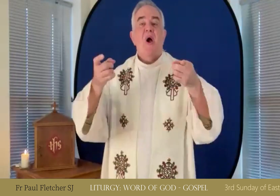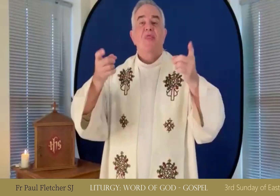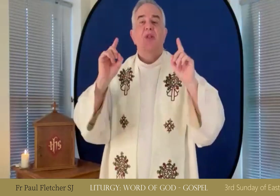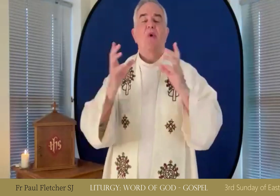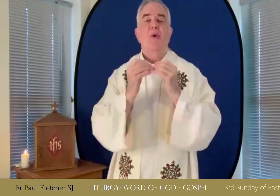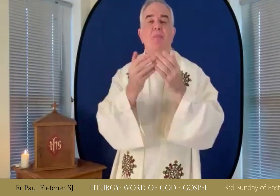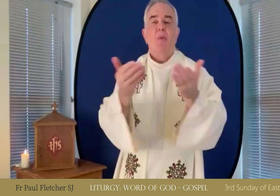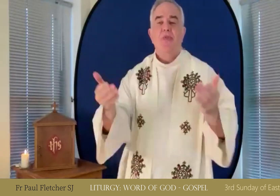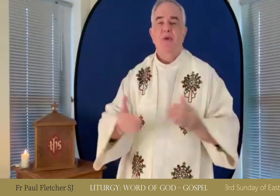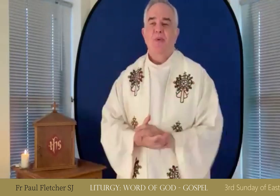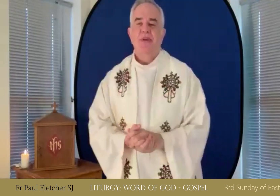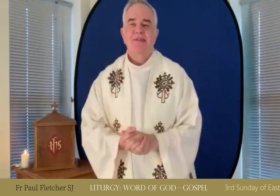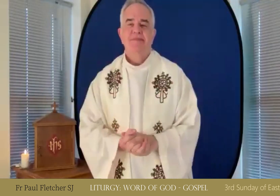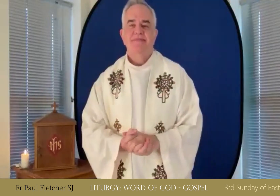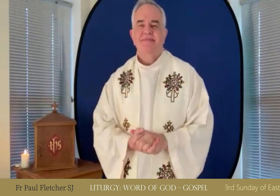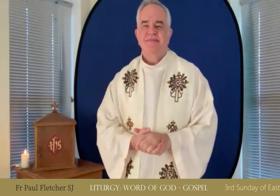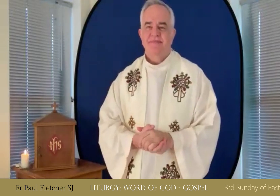The Lord be with you.